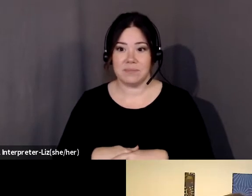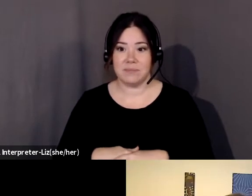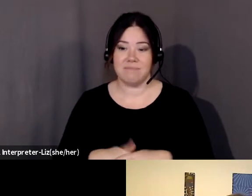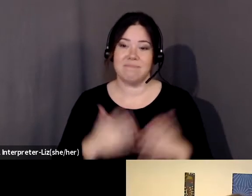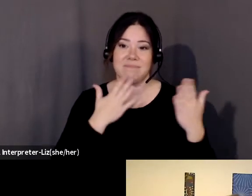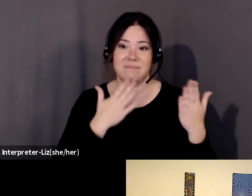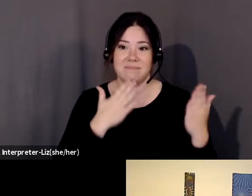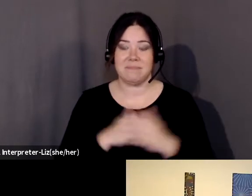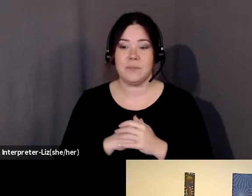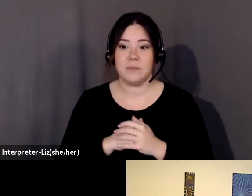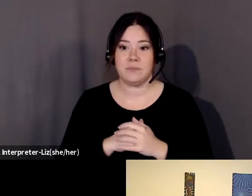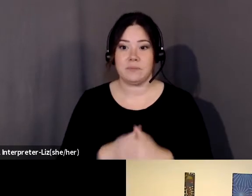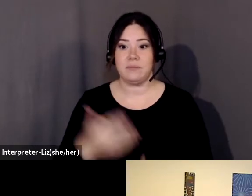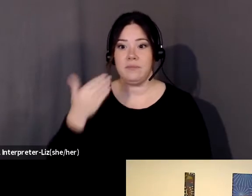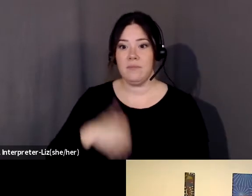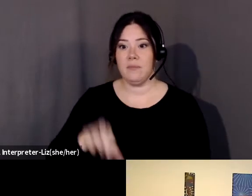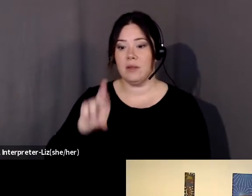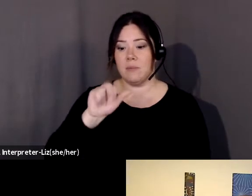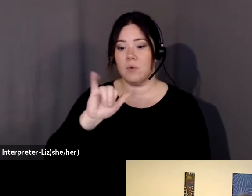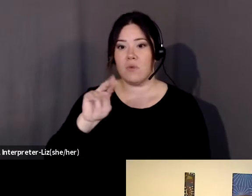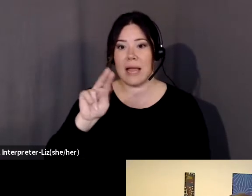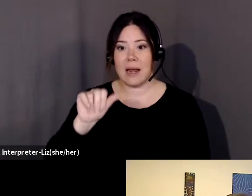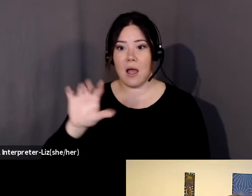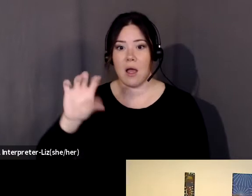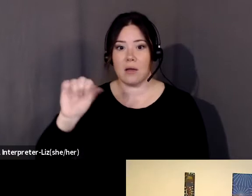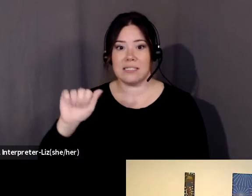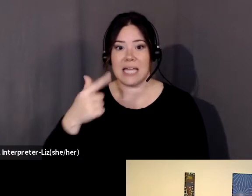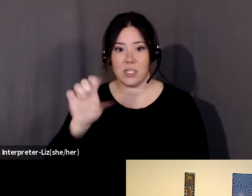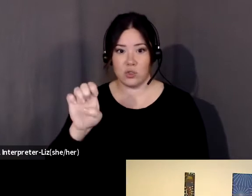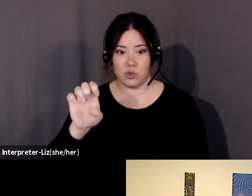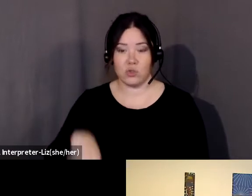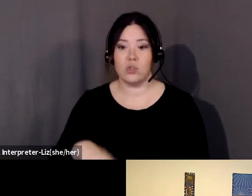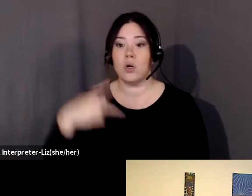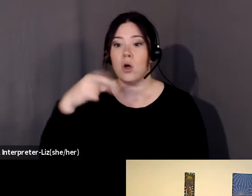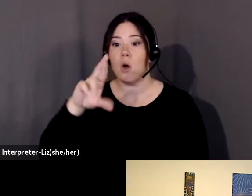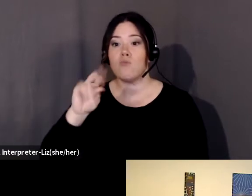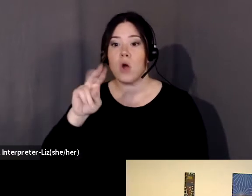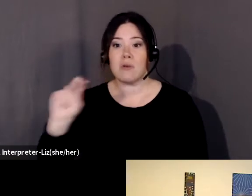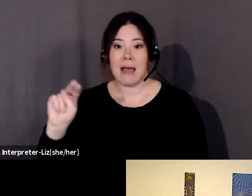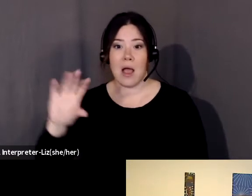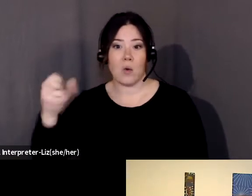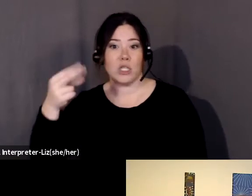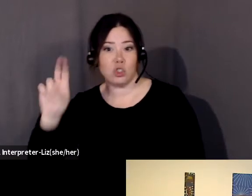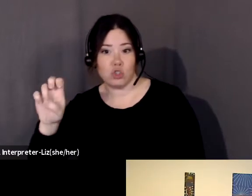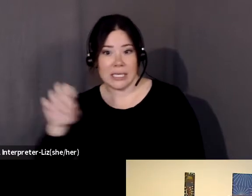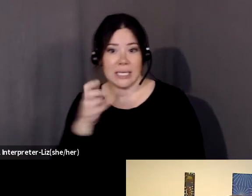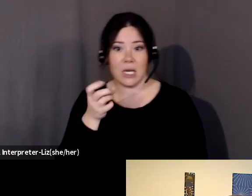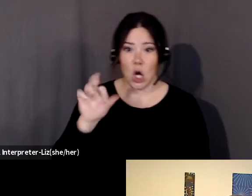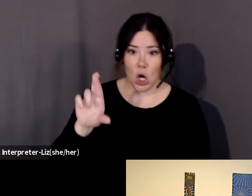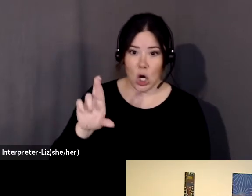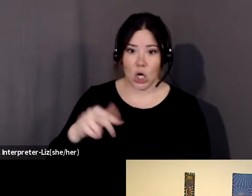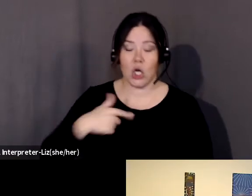Thanks. And I am Raina Sage, and my pronouns are she, her. I'm a researcher at the